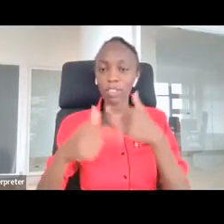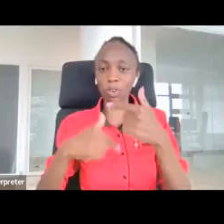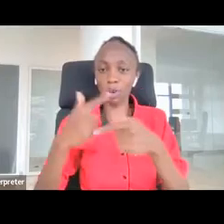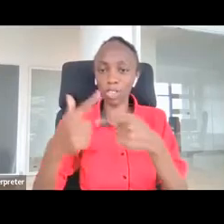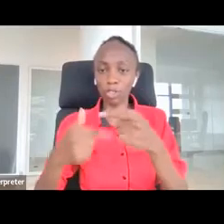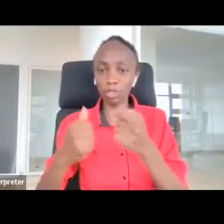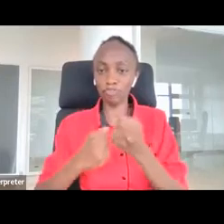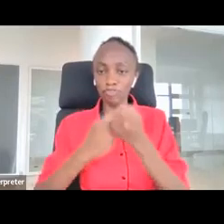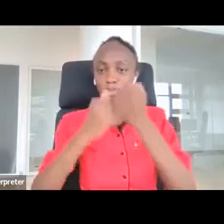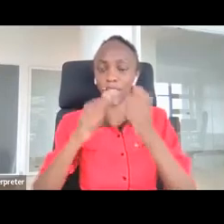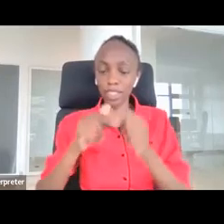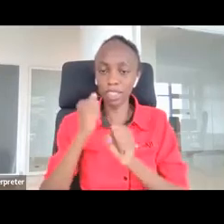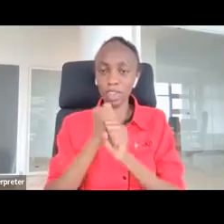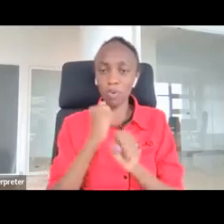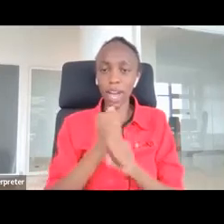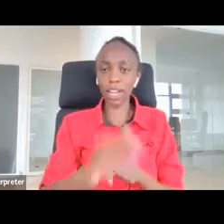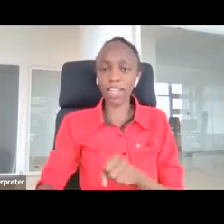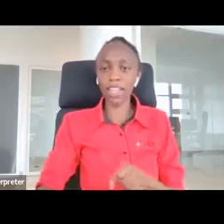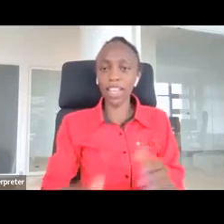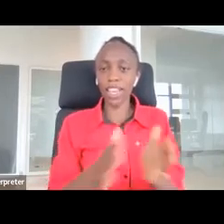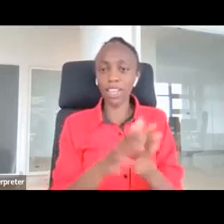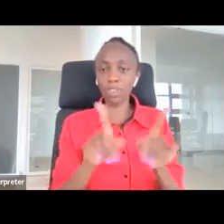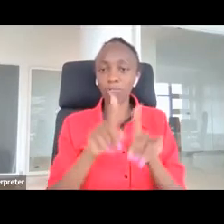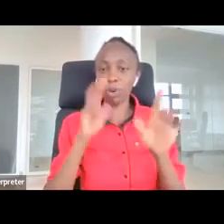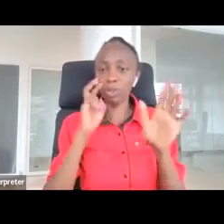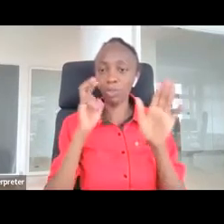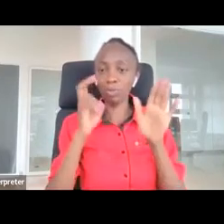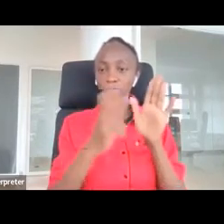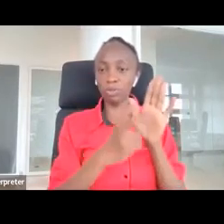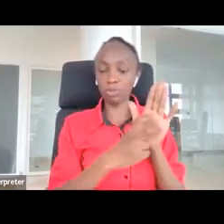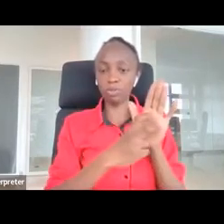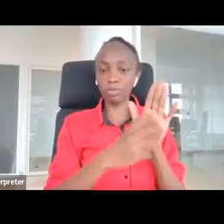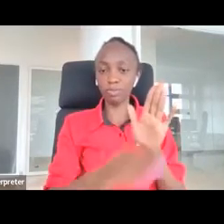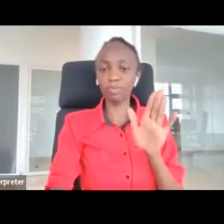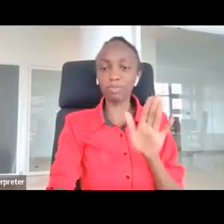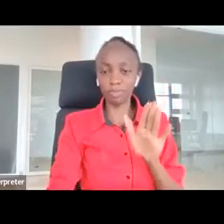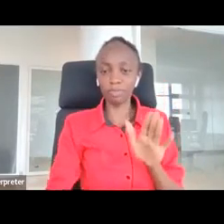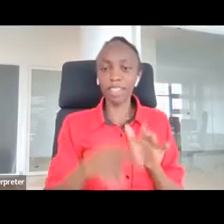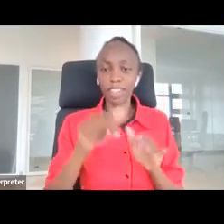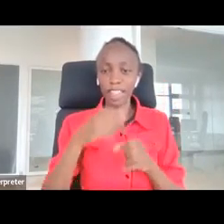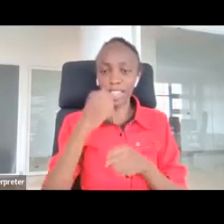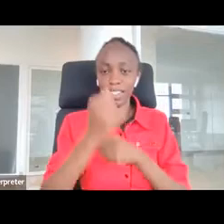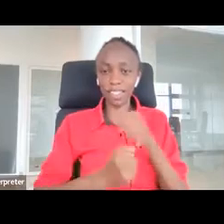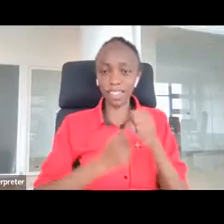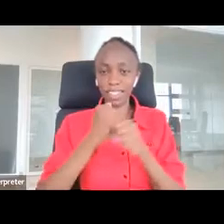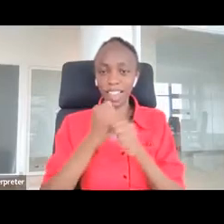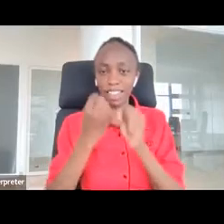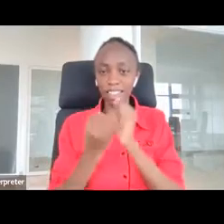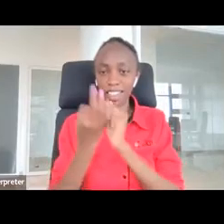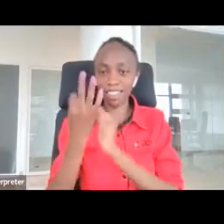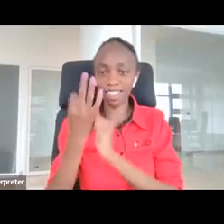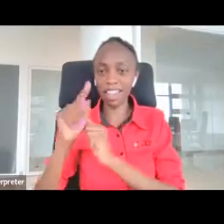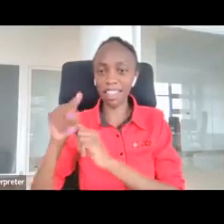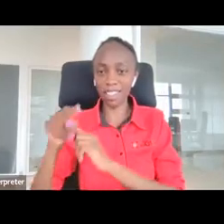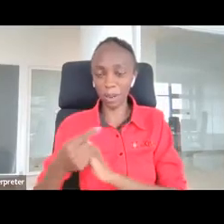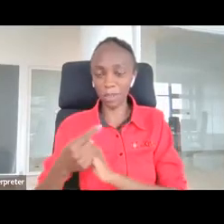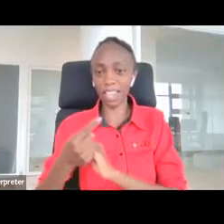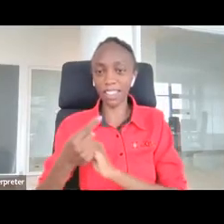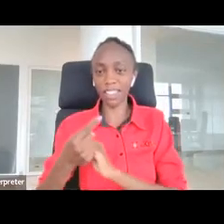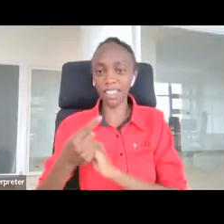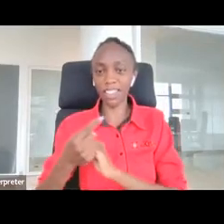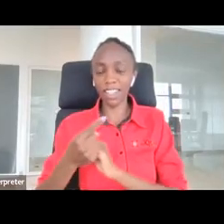to make an appreciation and recognition that this year, 13,000 plus